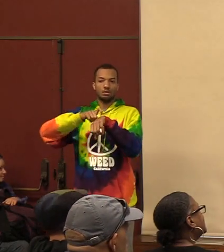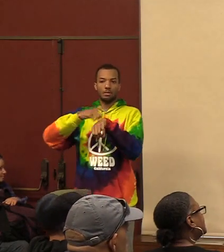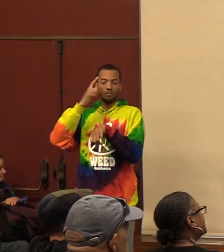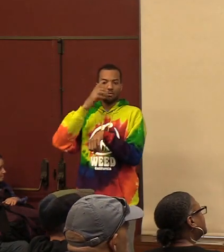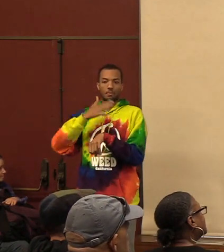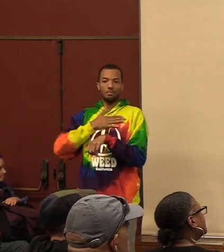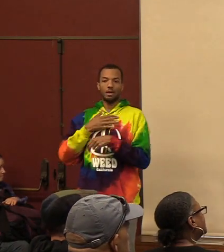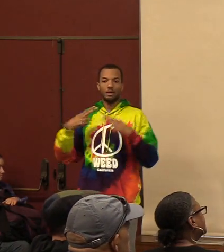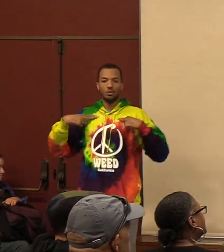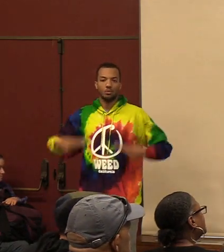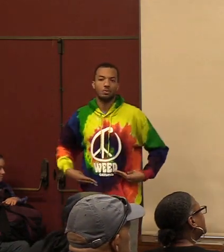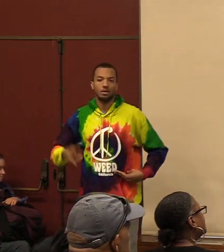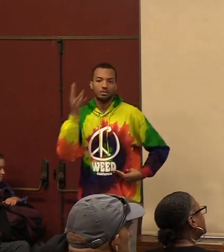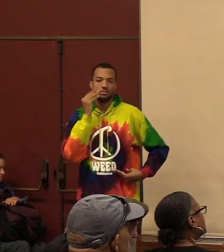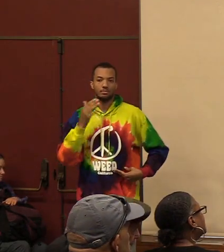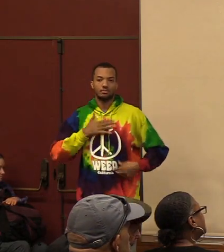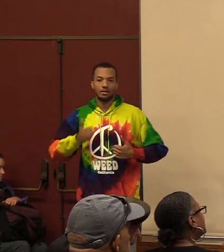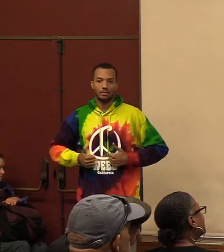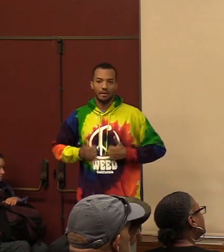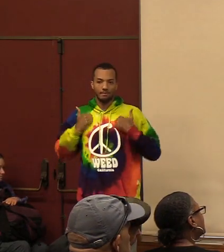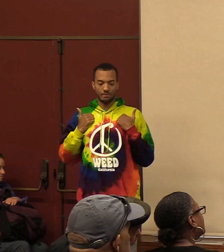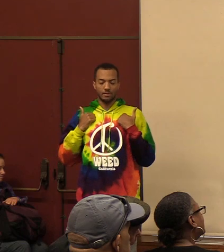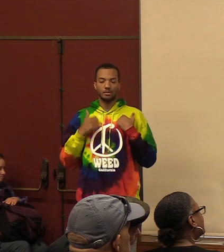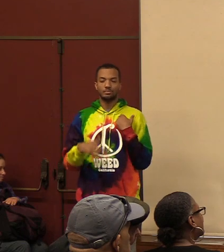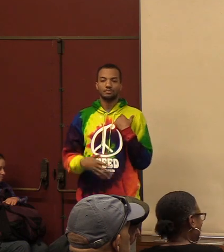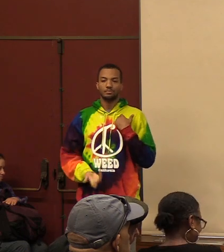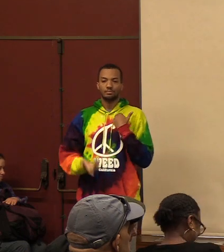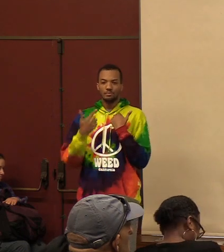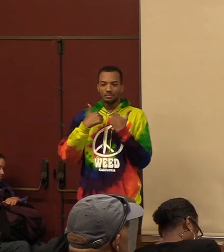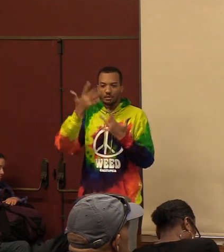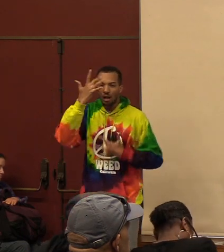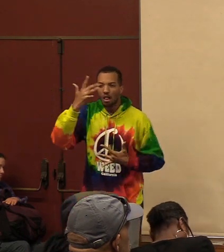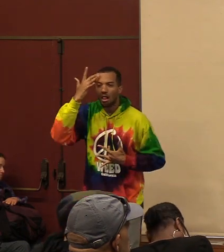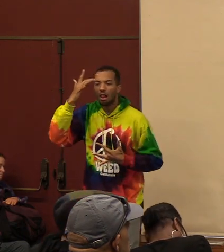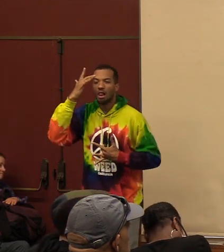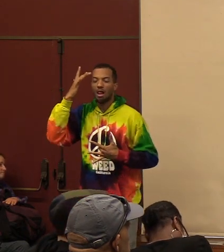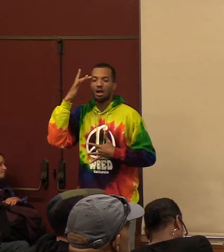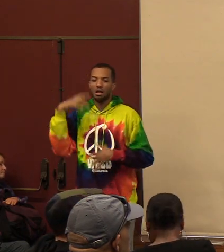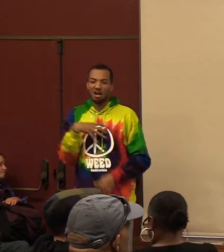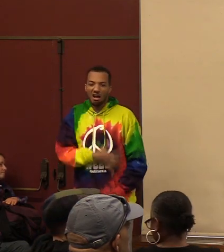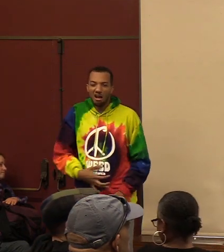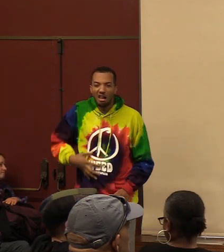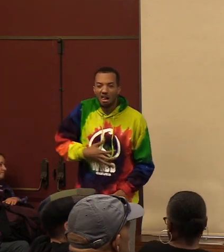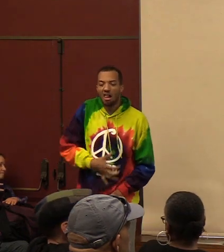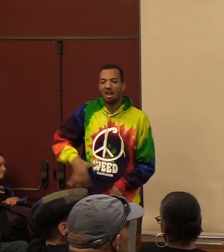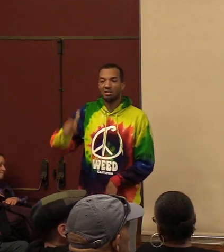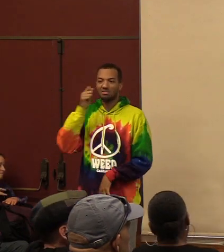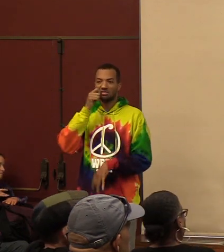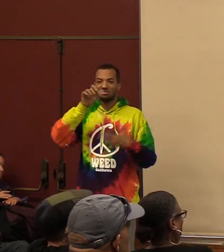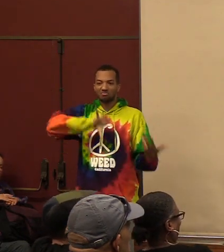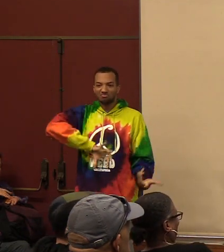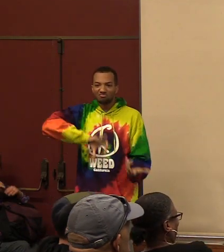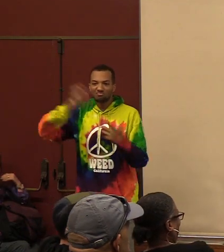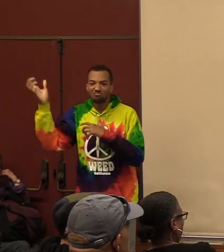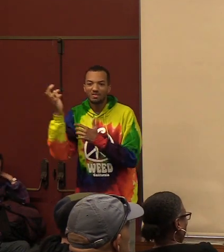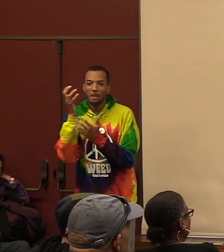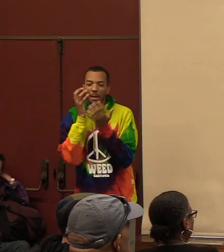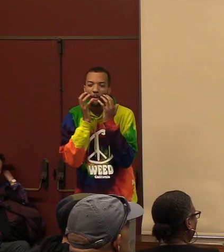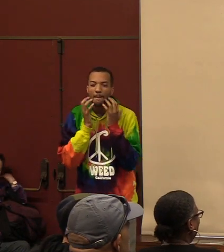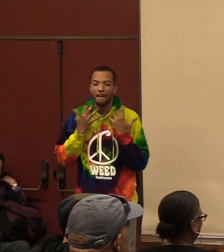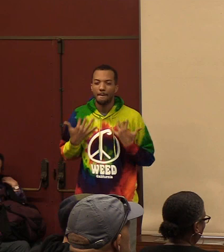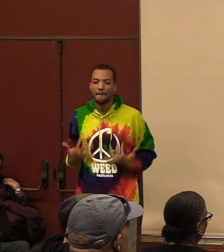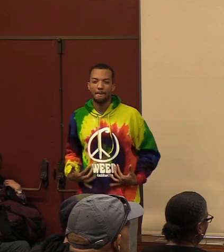human experience. This journey, I was sick all the time, bloated, my skin was a wreck. I was